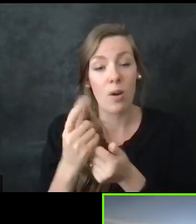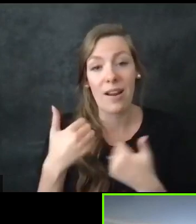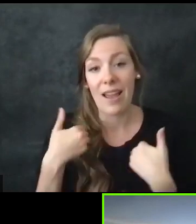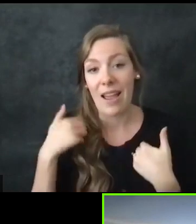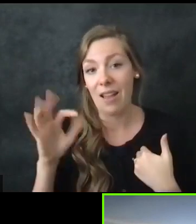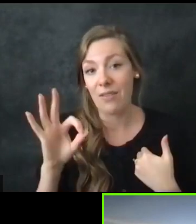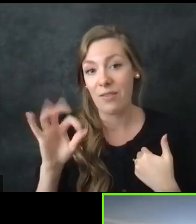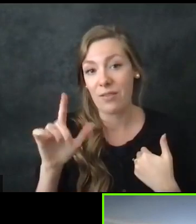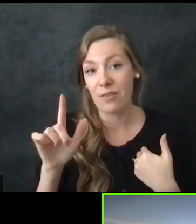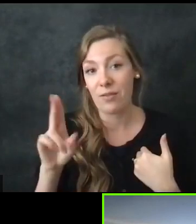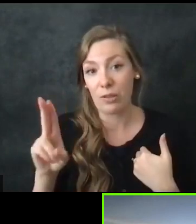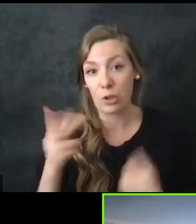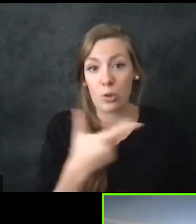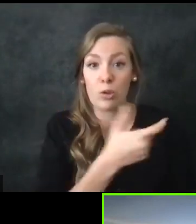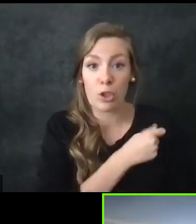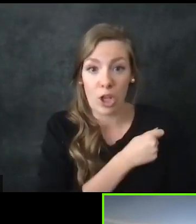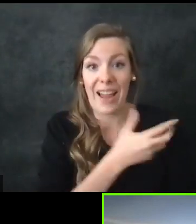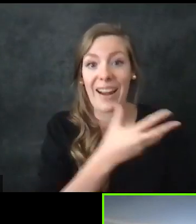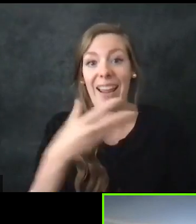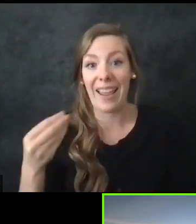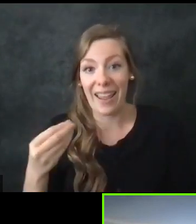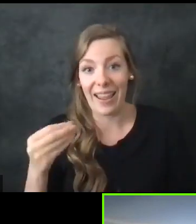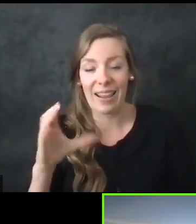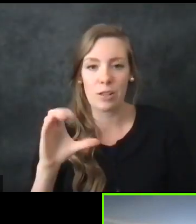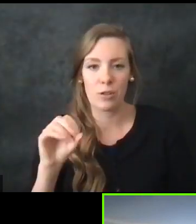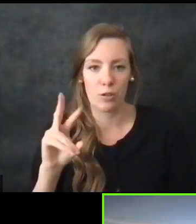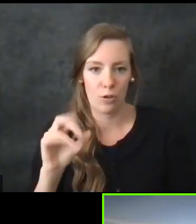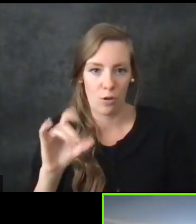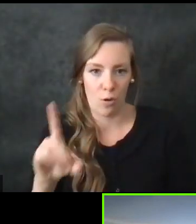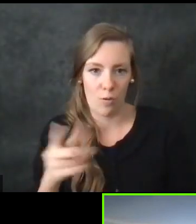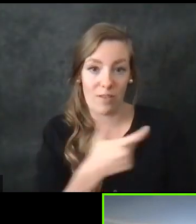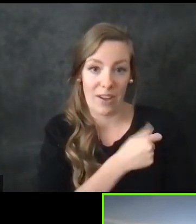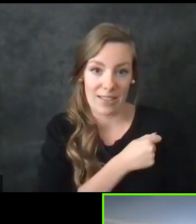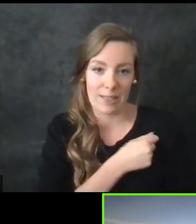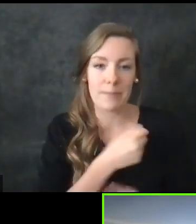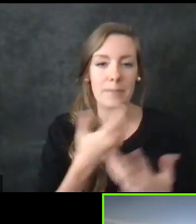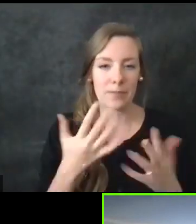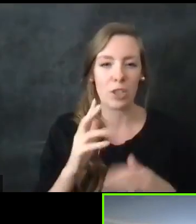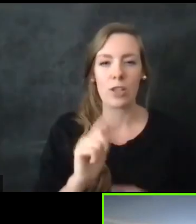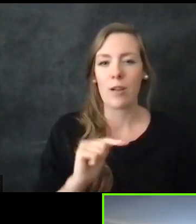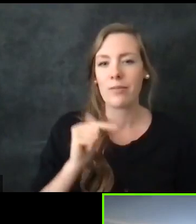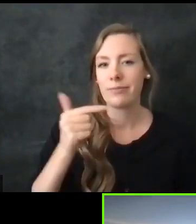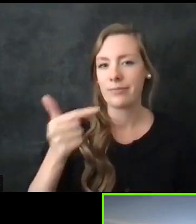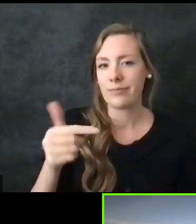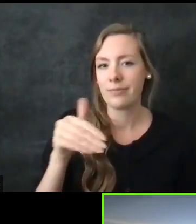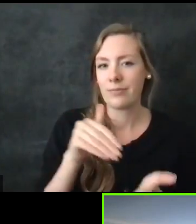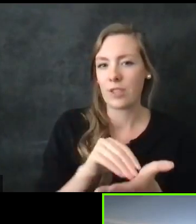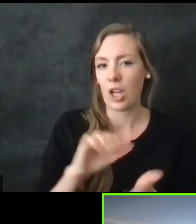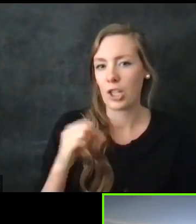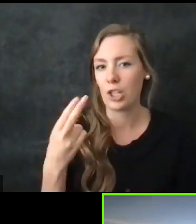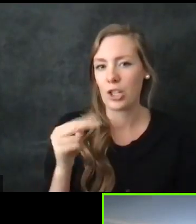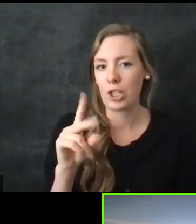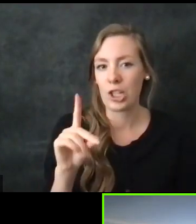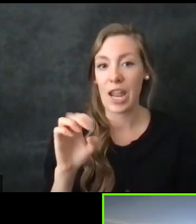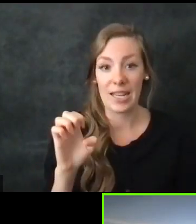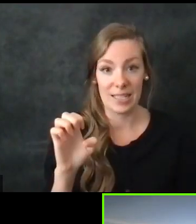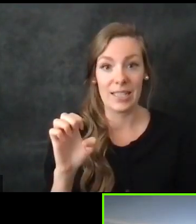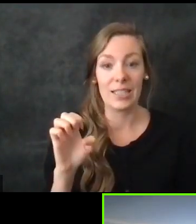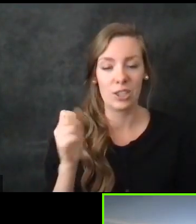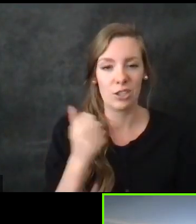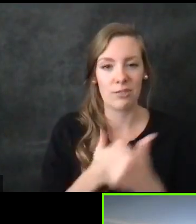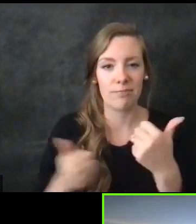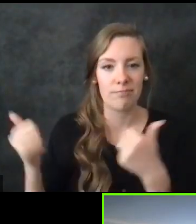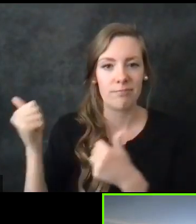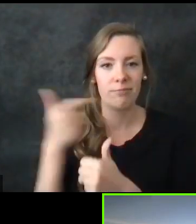in addition to their COVID vaccine. Now I'll turn it over to Dr. Irma Shende, Sonoma County's vaccine chief, for